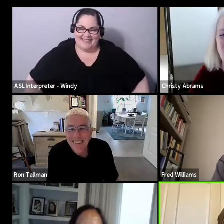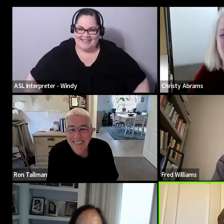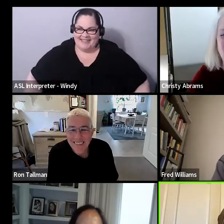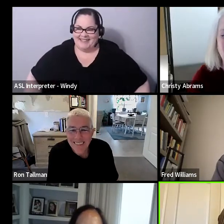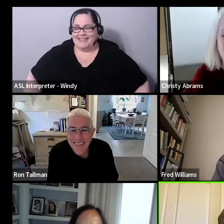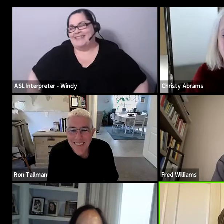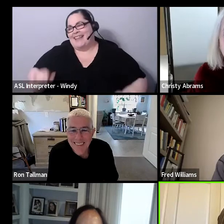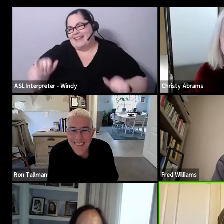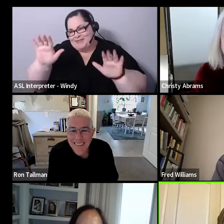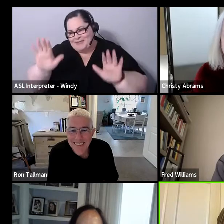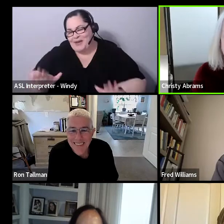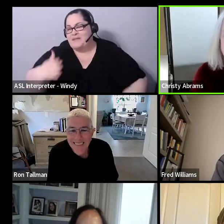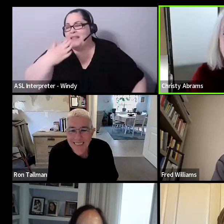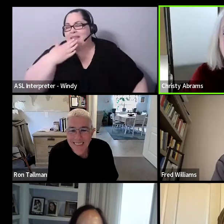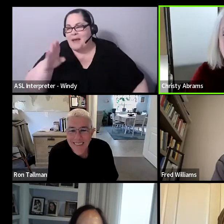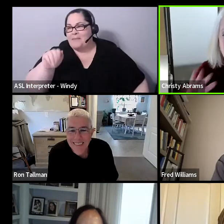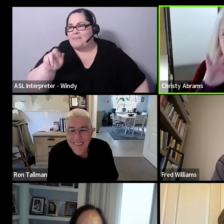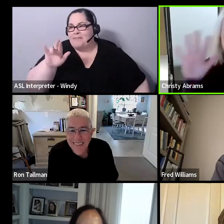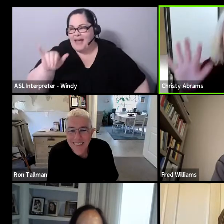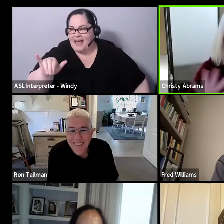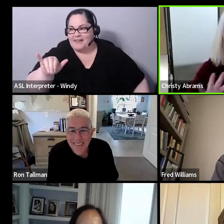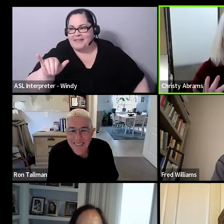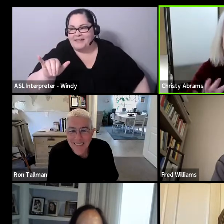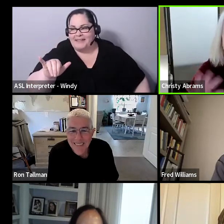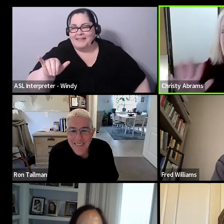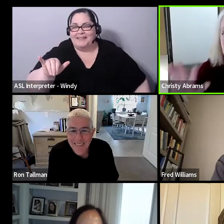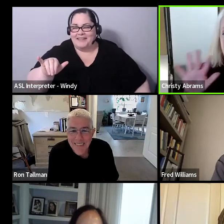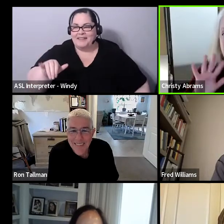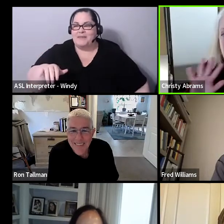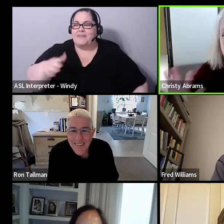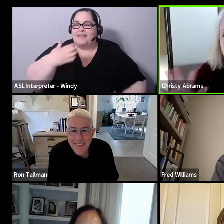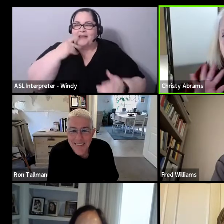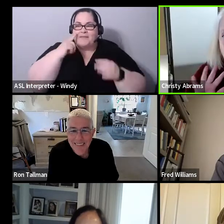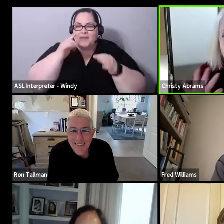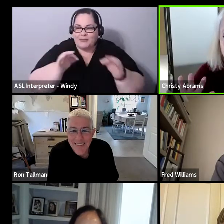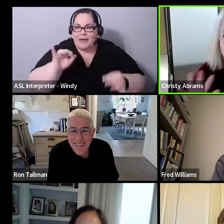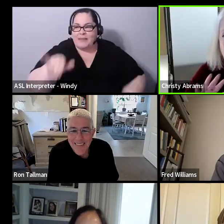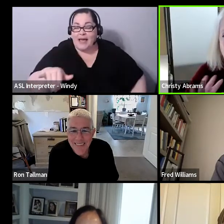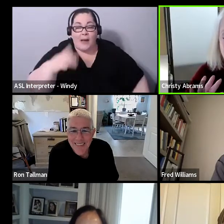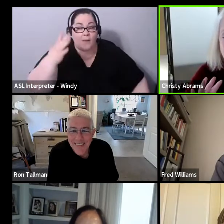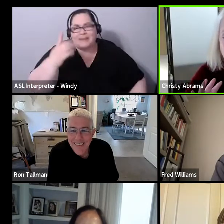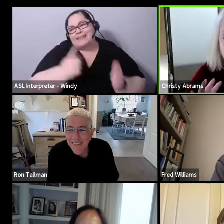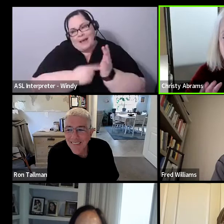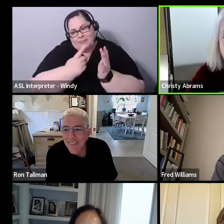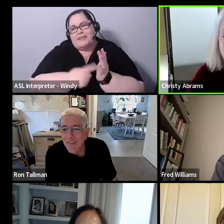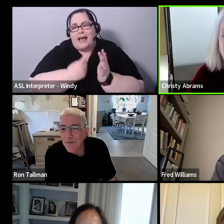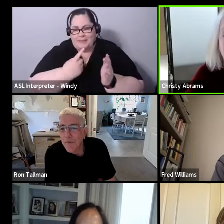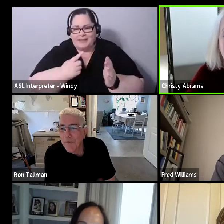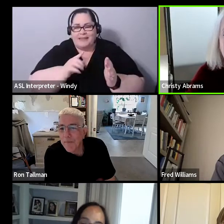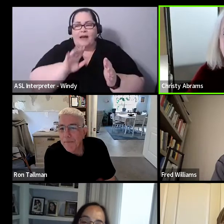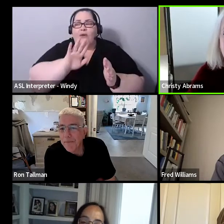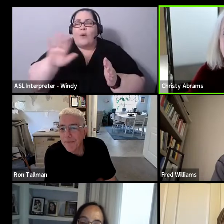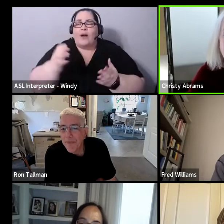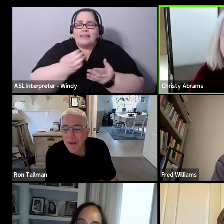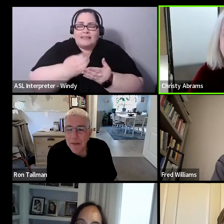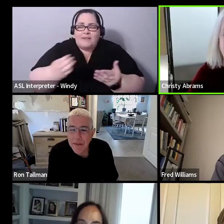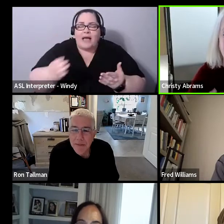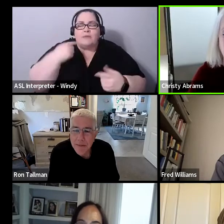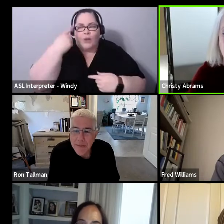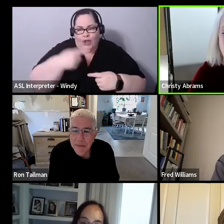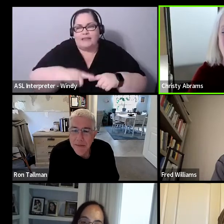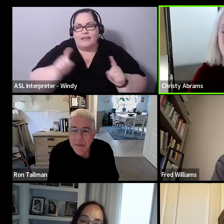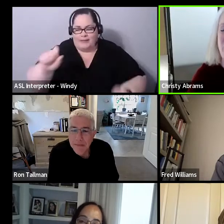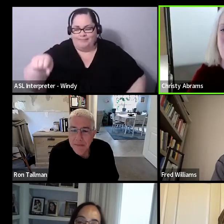That's wonderful. Thank you, Barry. And thanks for describing that, because sometimes screens do look differently. So, okay.